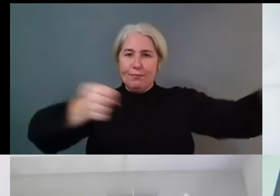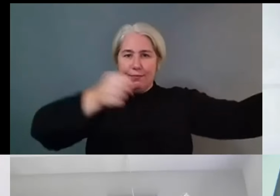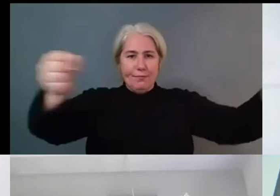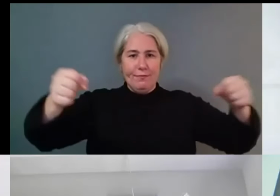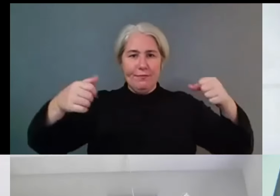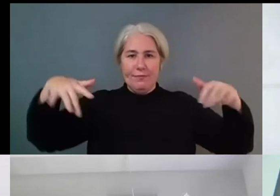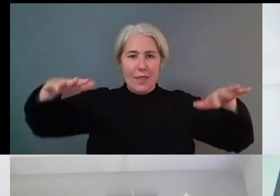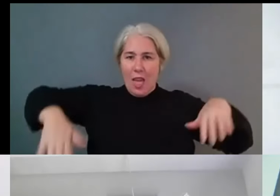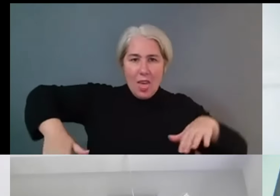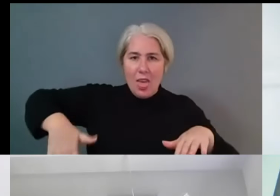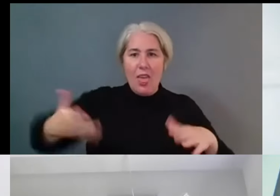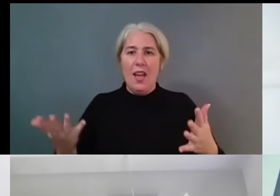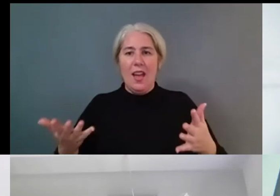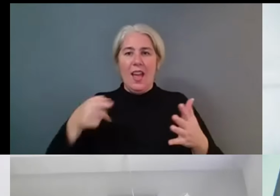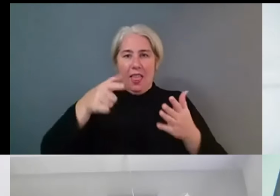with